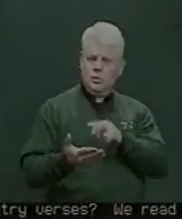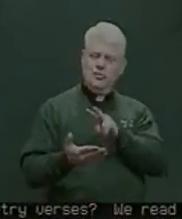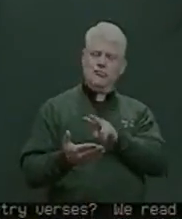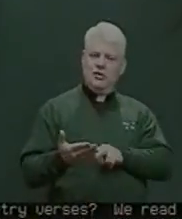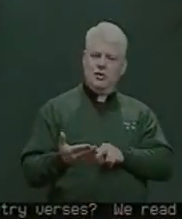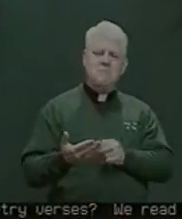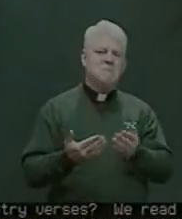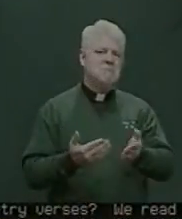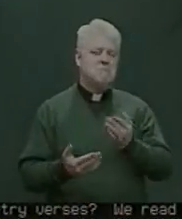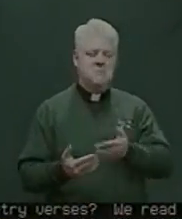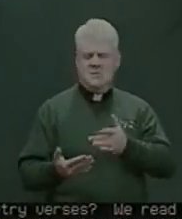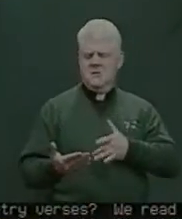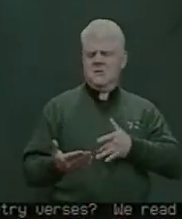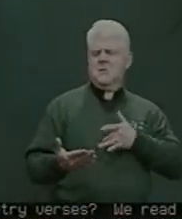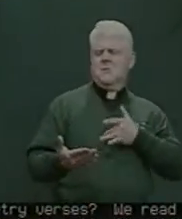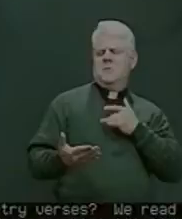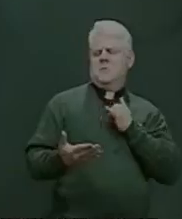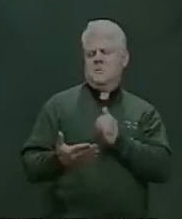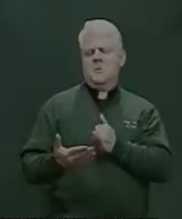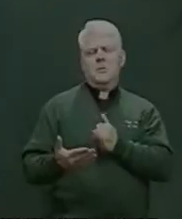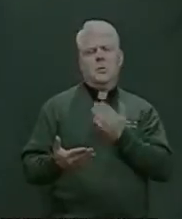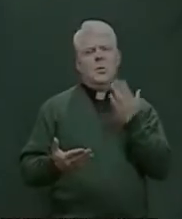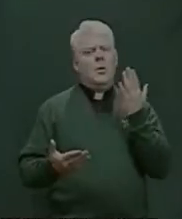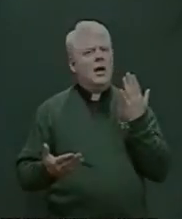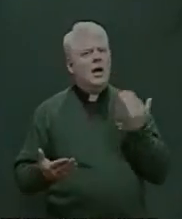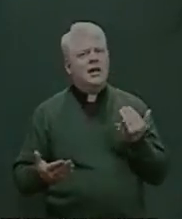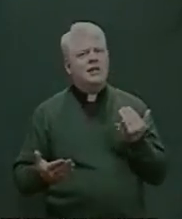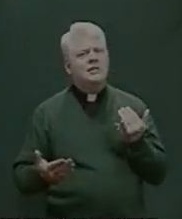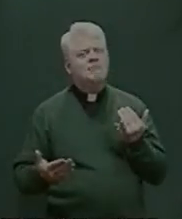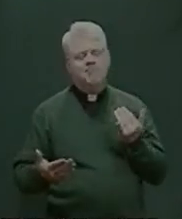Poetry verses 16. read them and easily identify with them. 17.